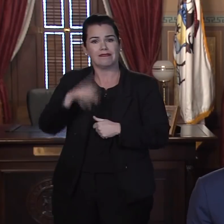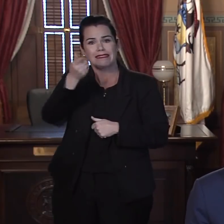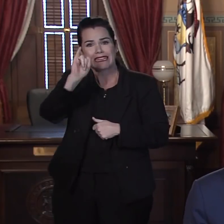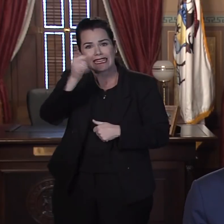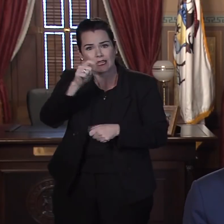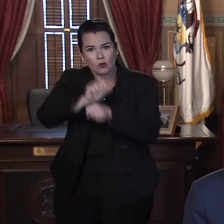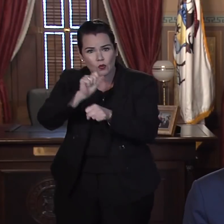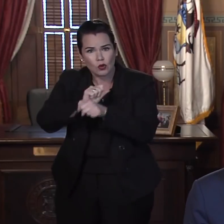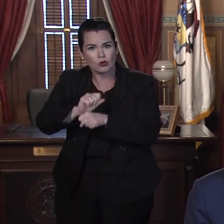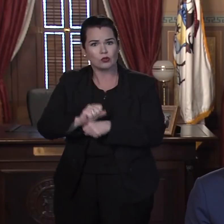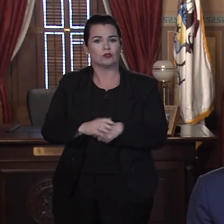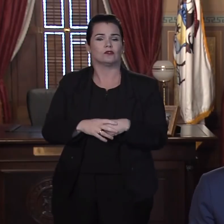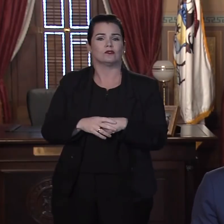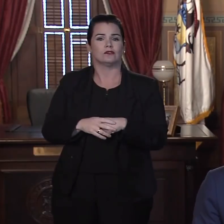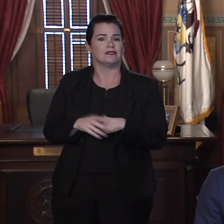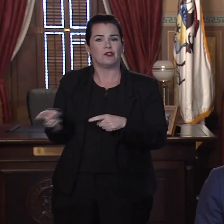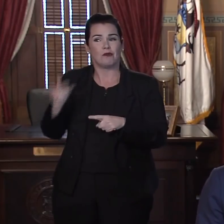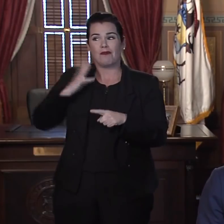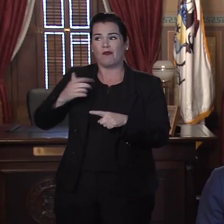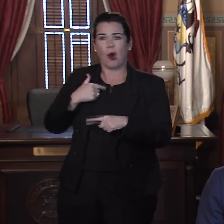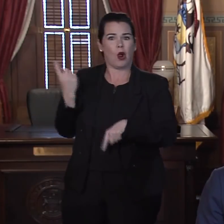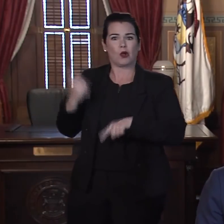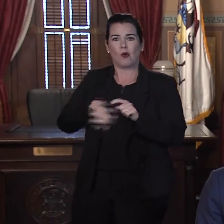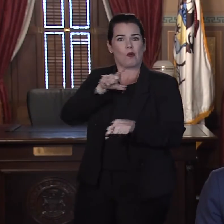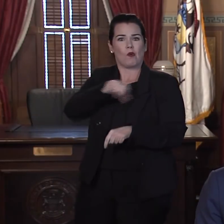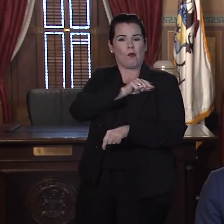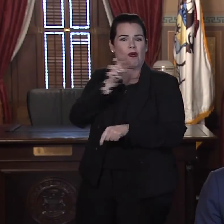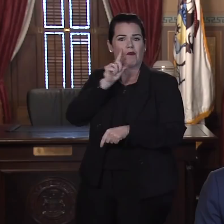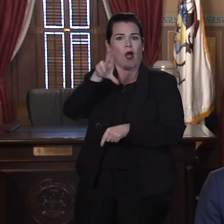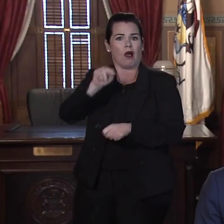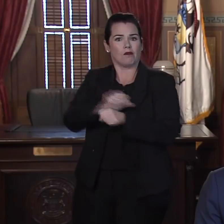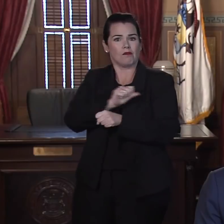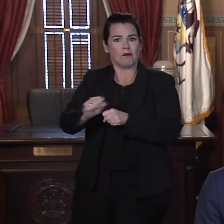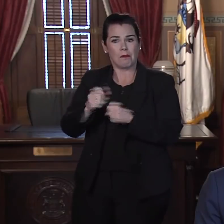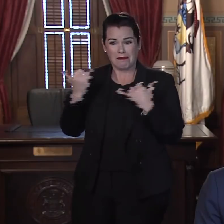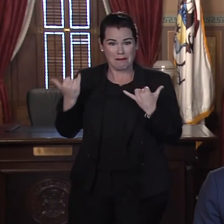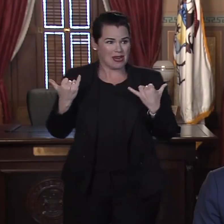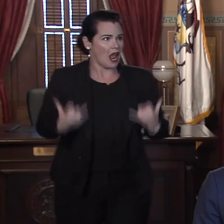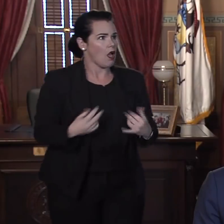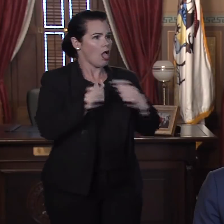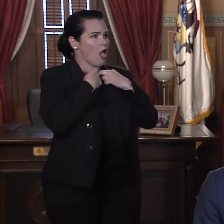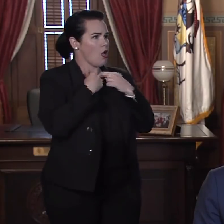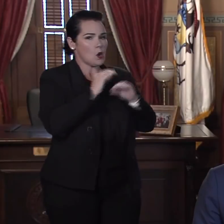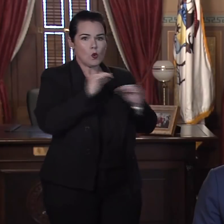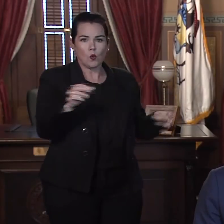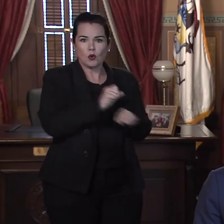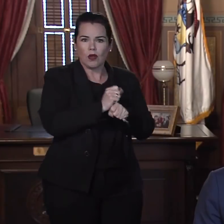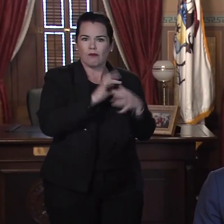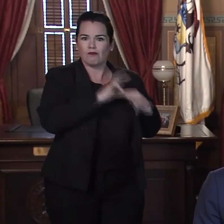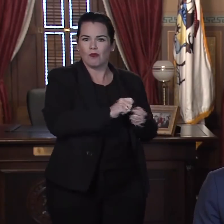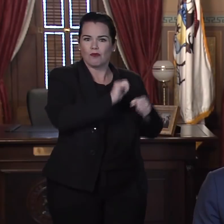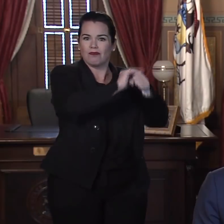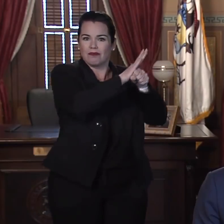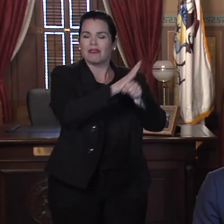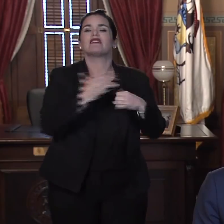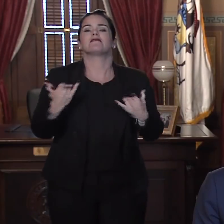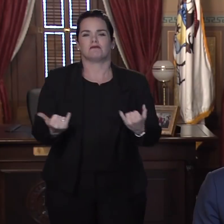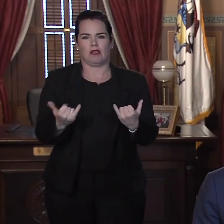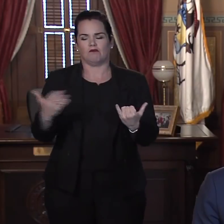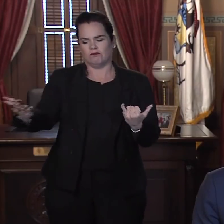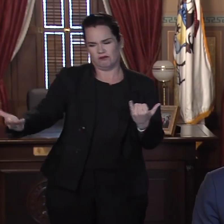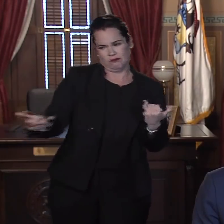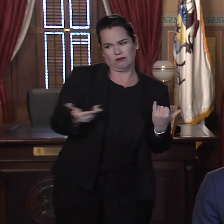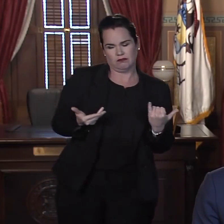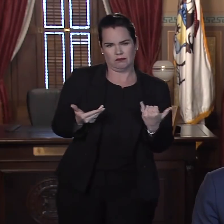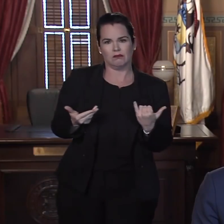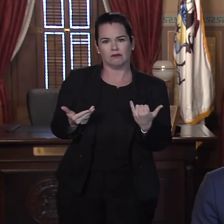not been eligible in the past, but find themselves unemployed because of COVID-19, can now this week apply for unemployment